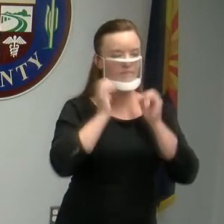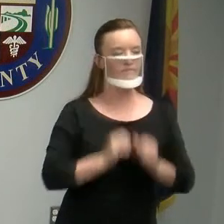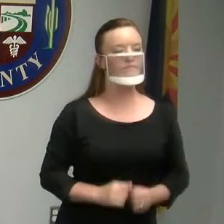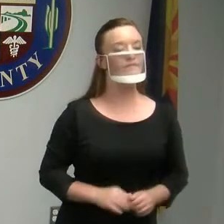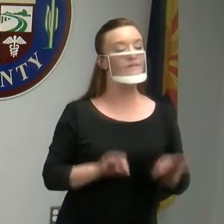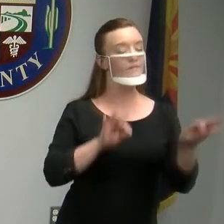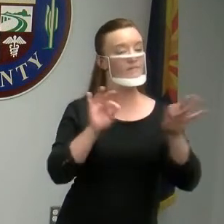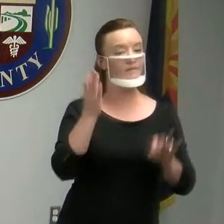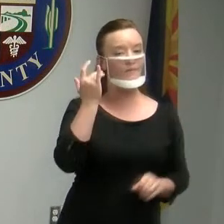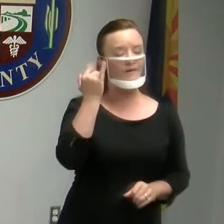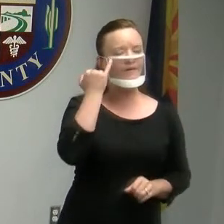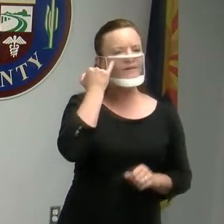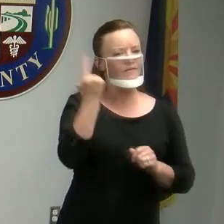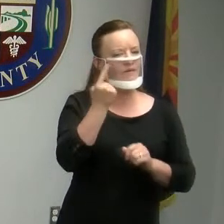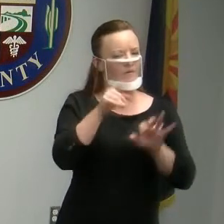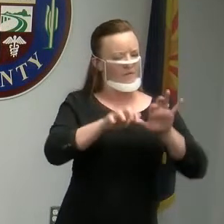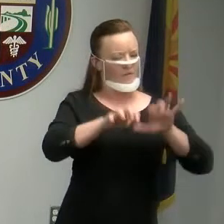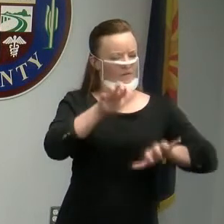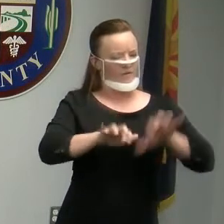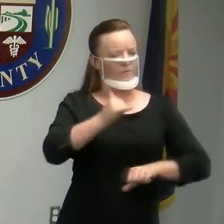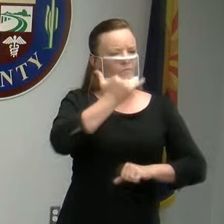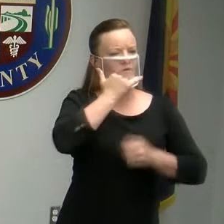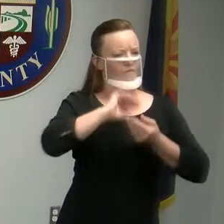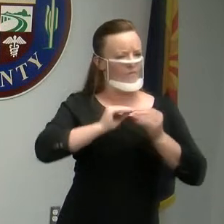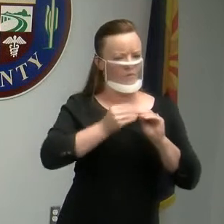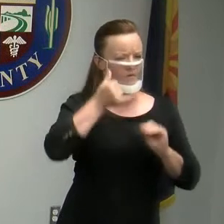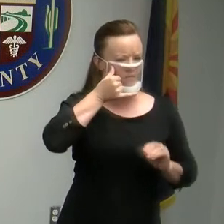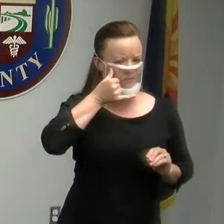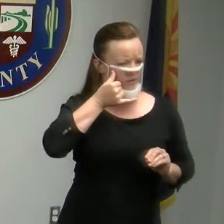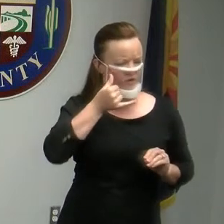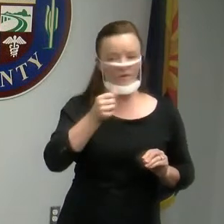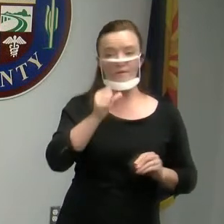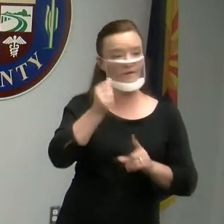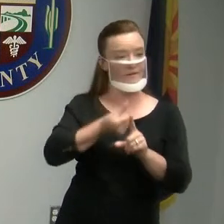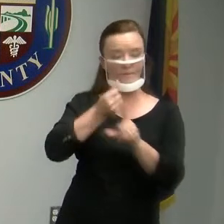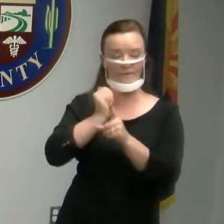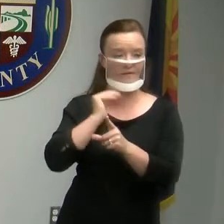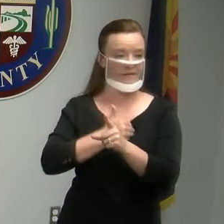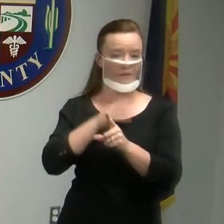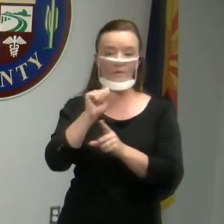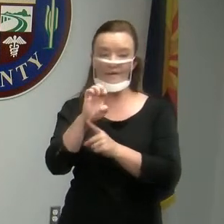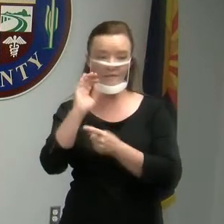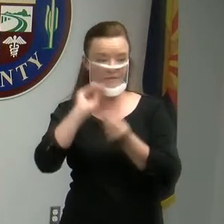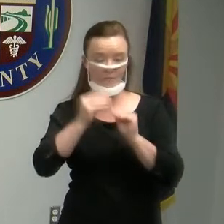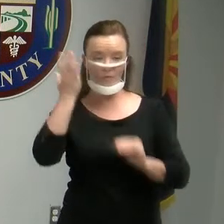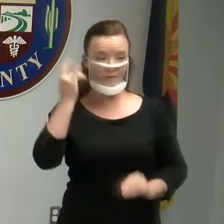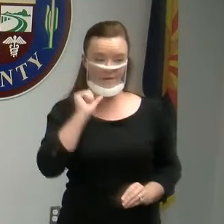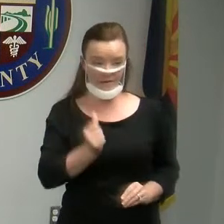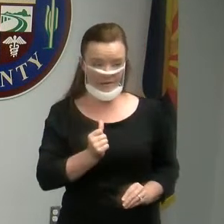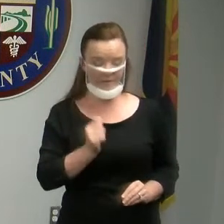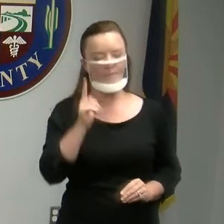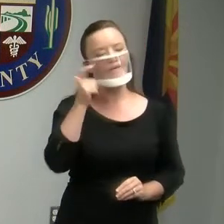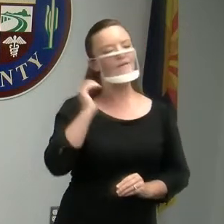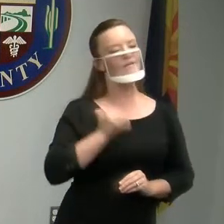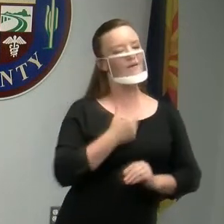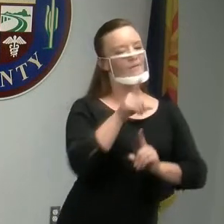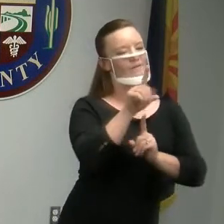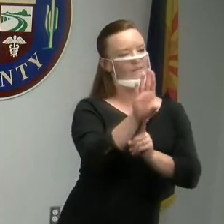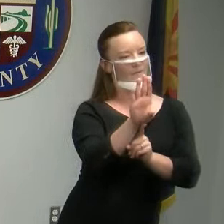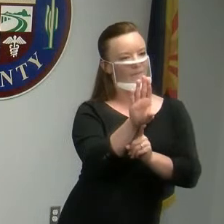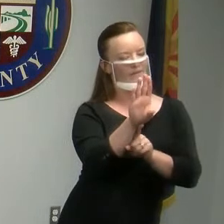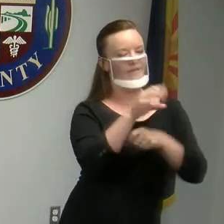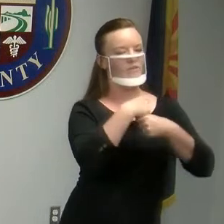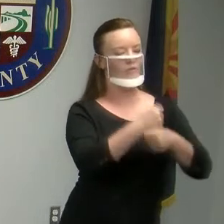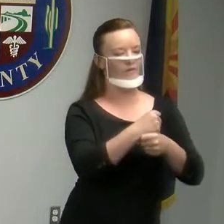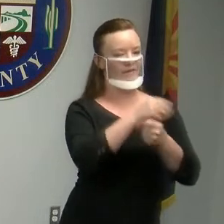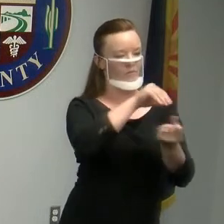when someone enters an inaccurate phone number, that does not impact our case numbers at all. Our database actually creates a record for